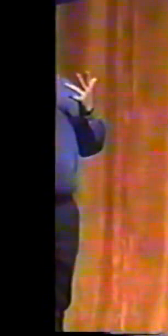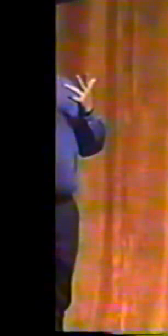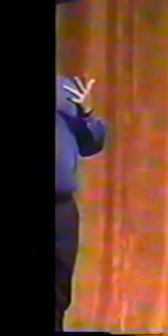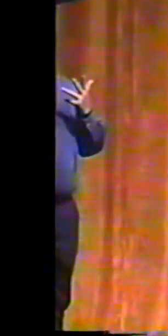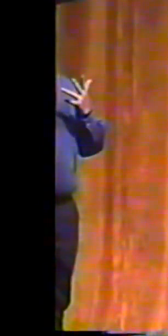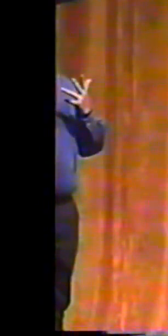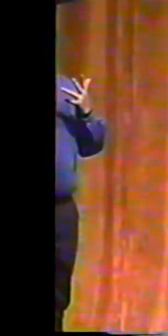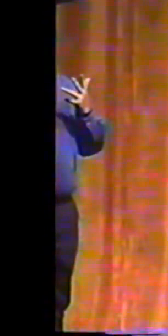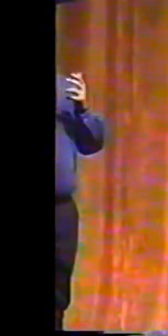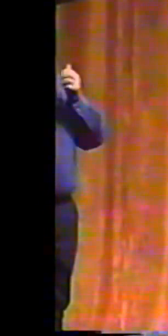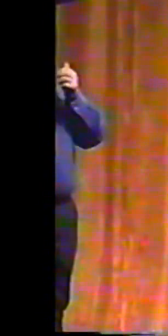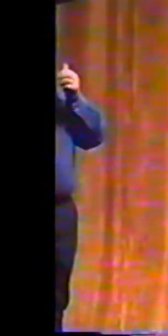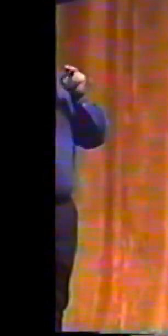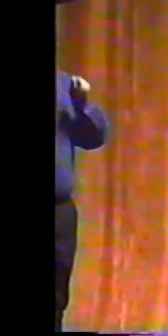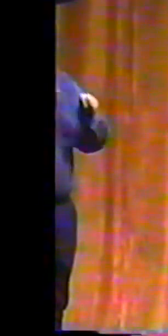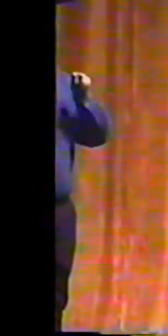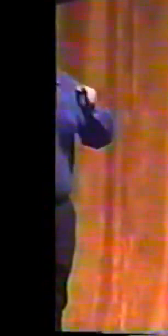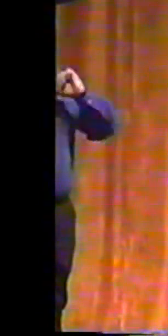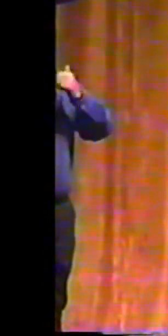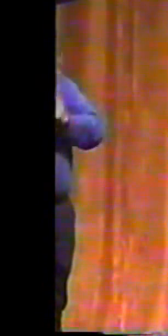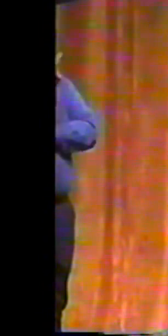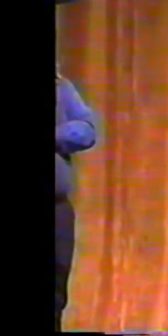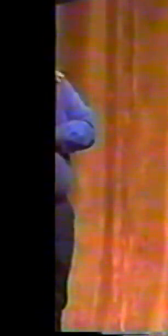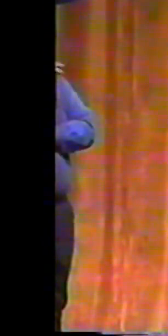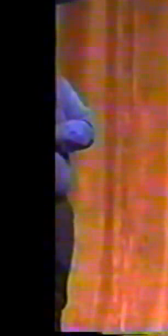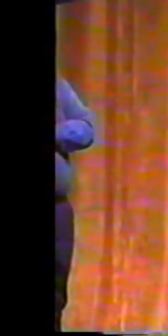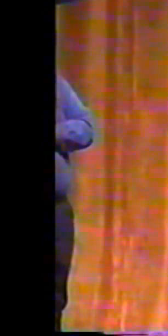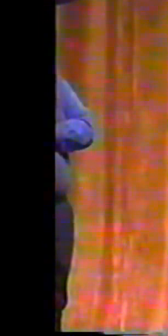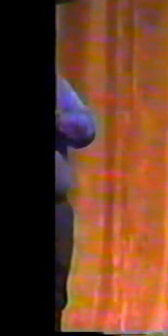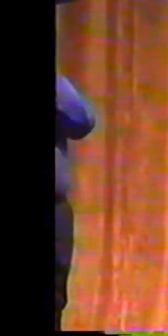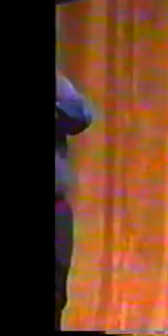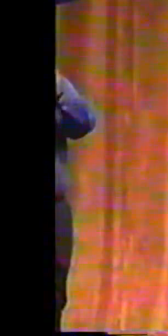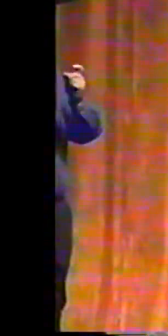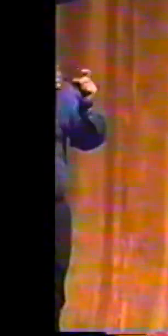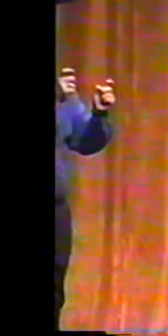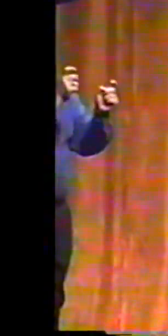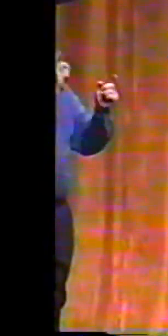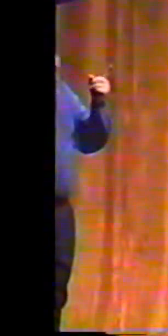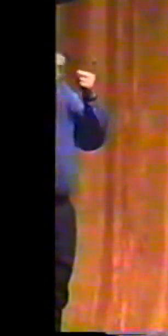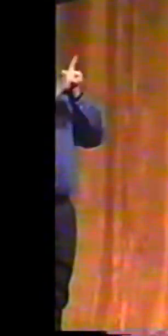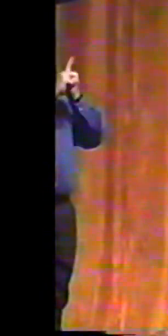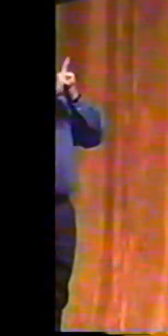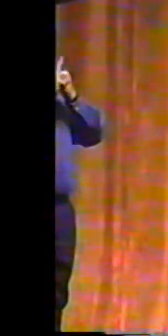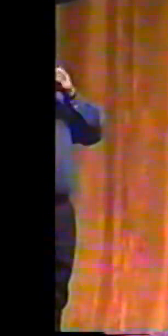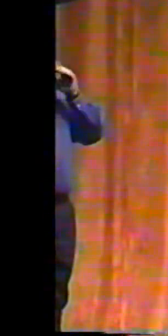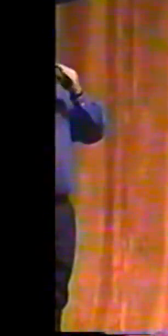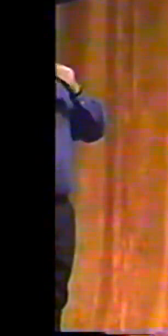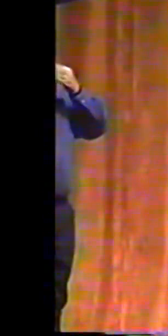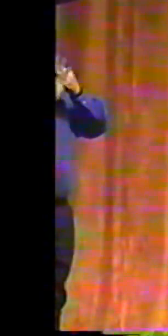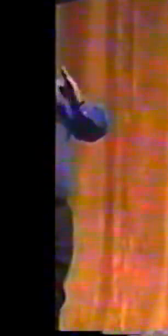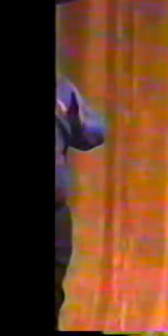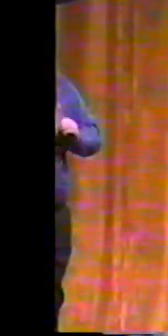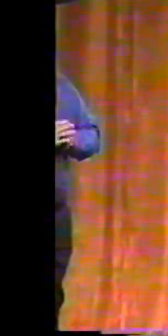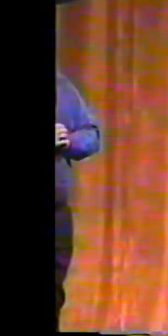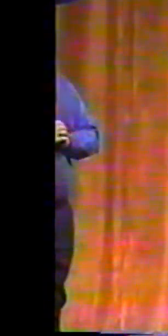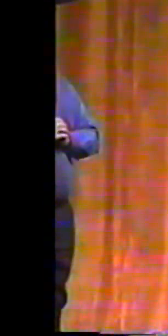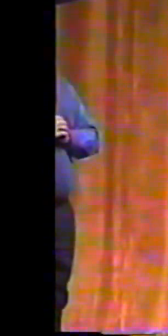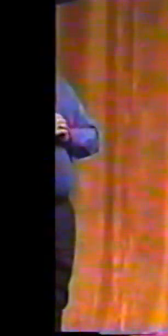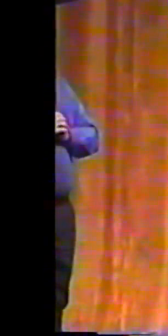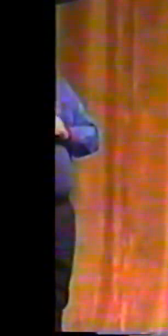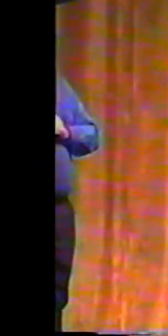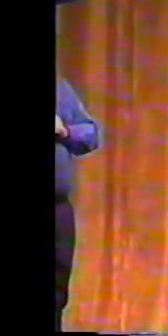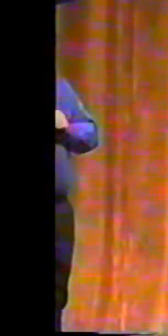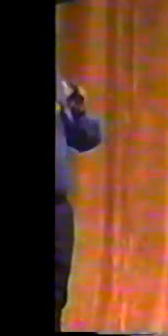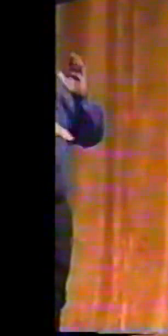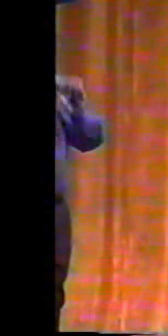something our paper is written about since September 11th, using some of the expertise we have about immigration. And what we found is this, is that the